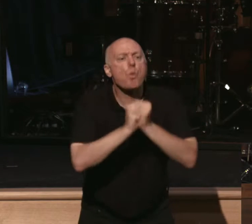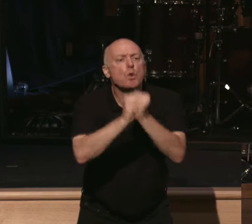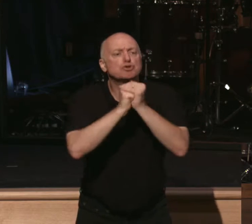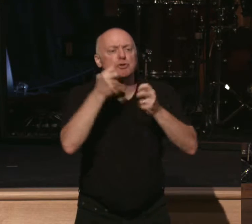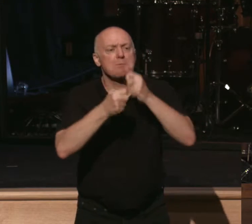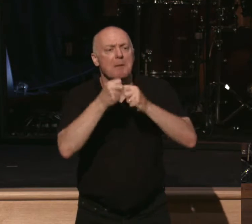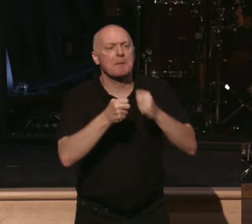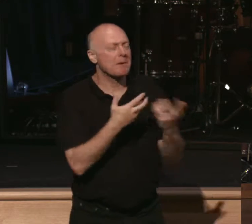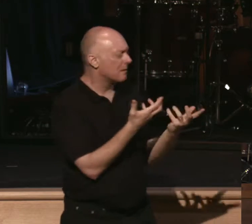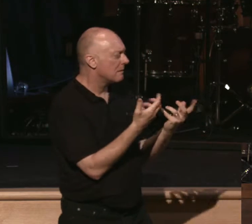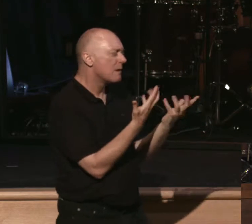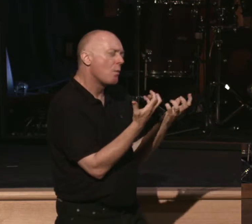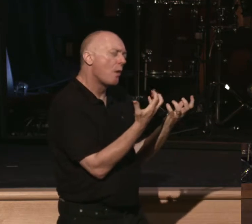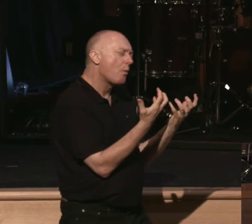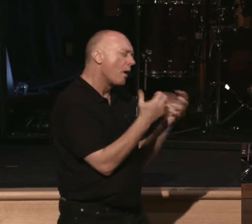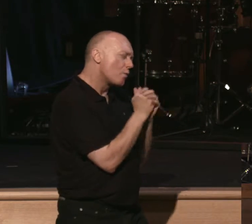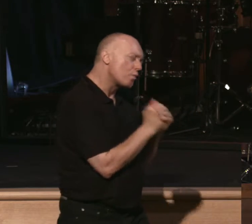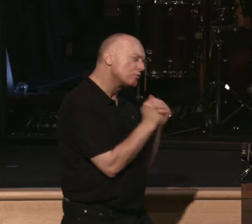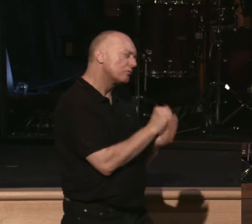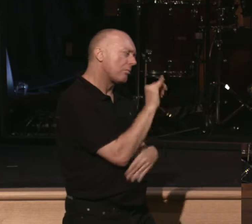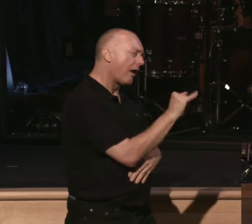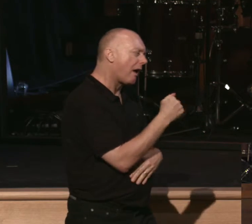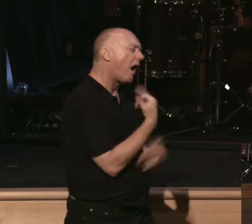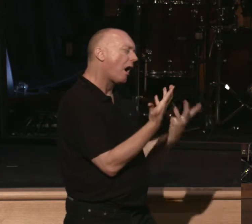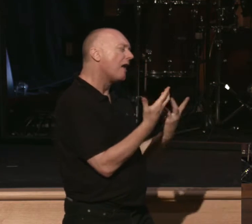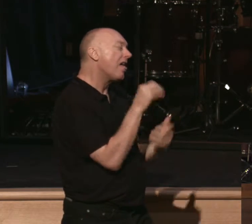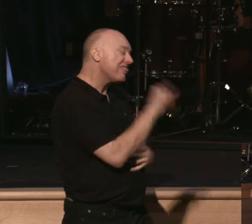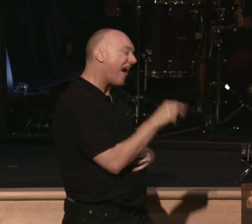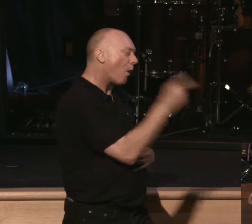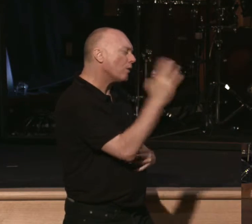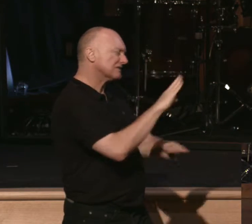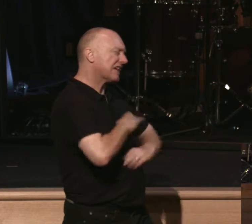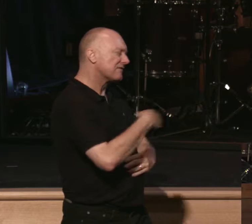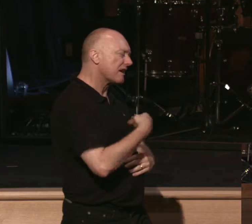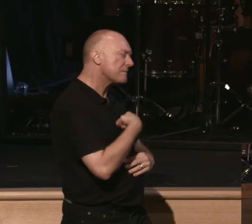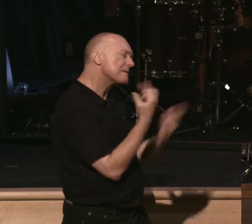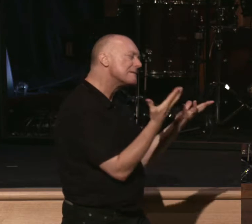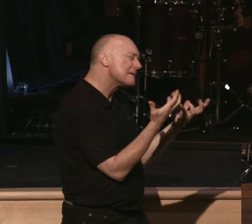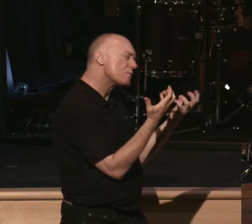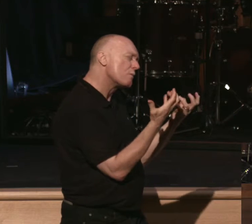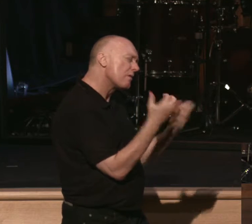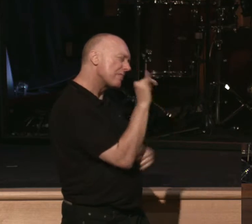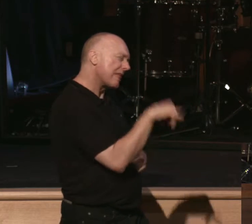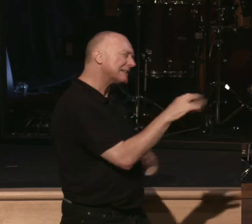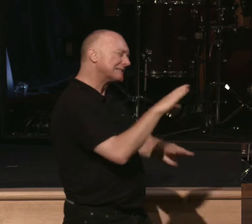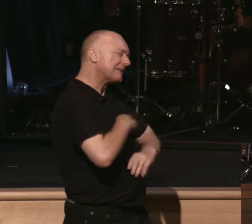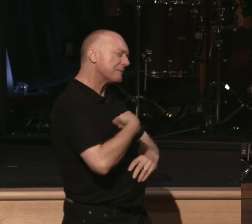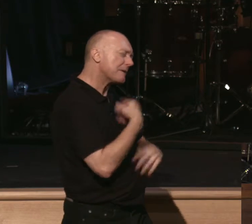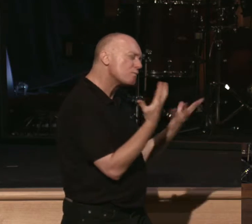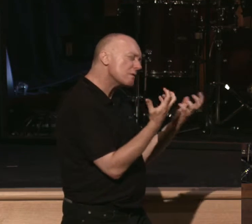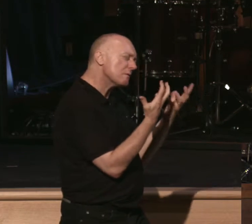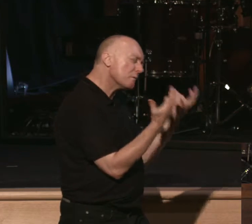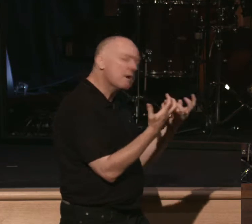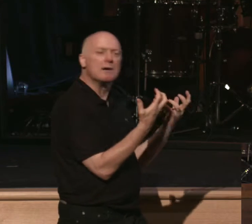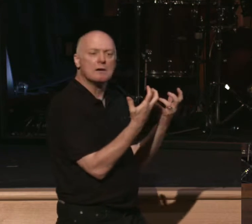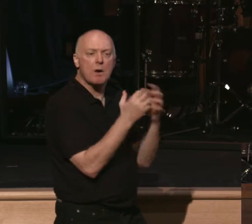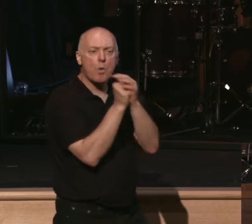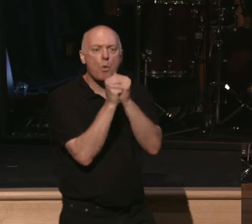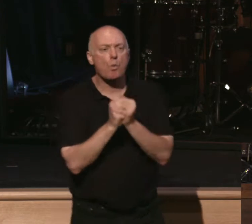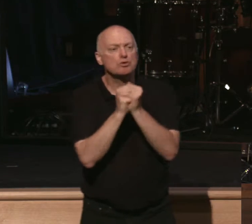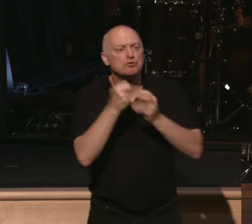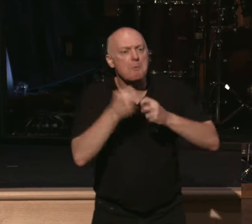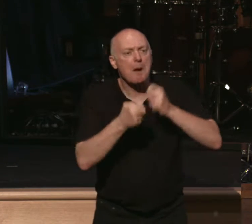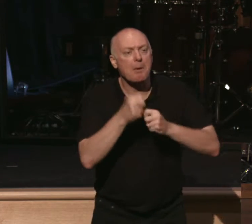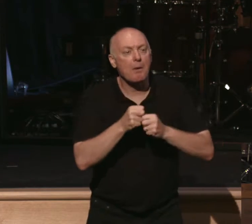problem because we are seeking satisfaction in broken cisterns. And